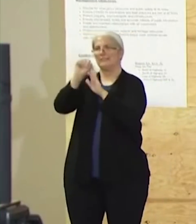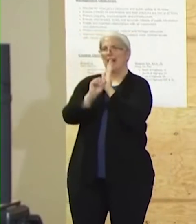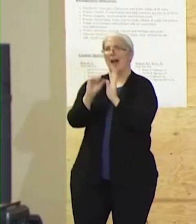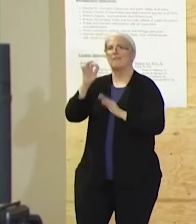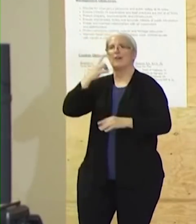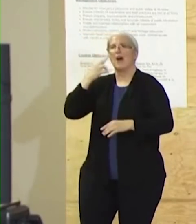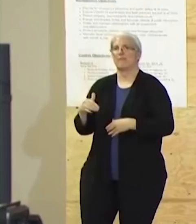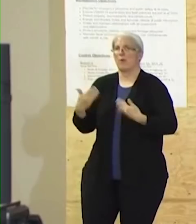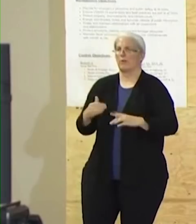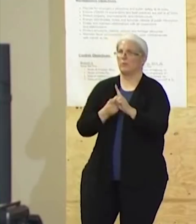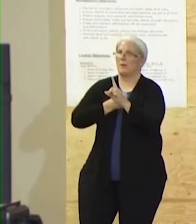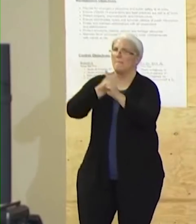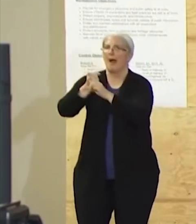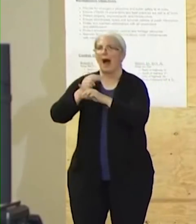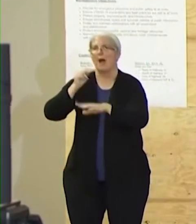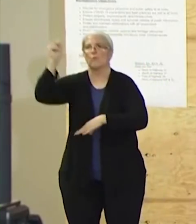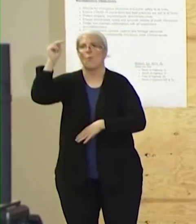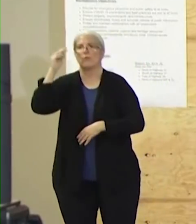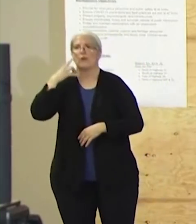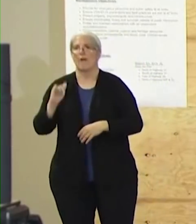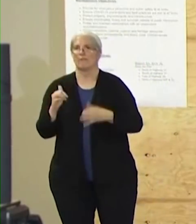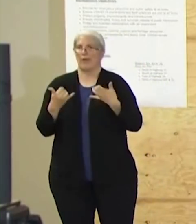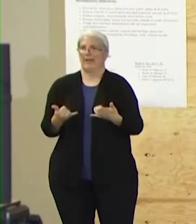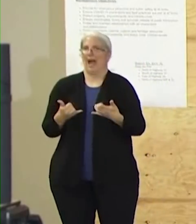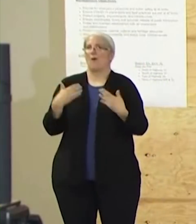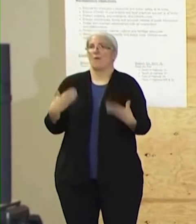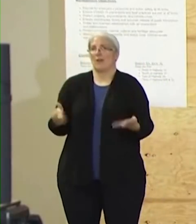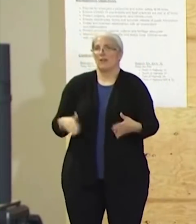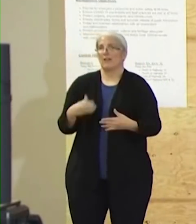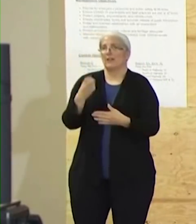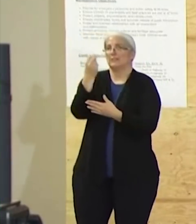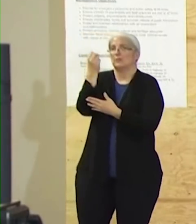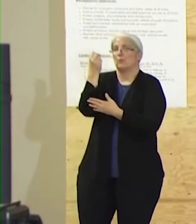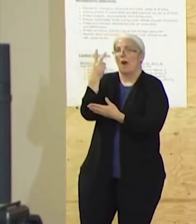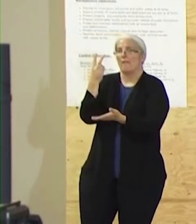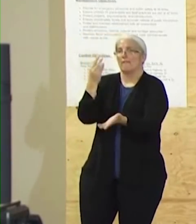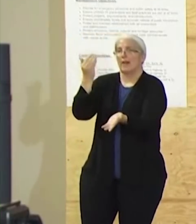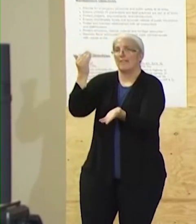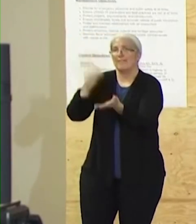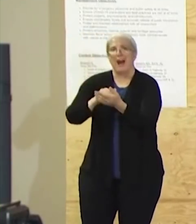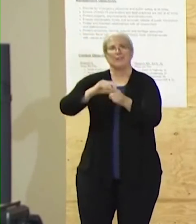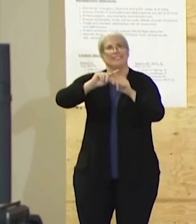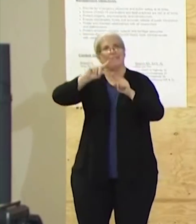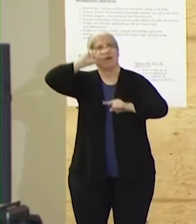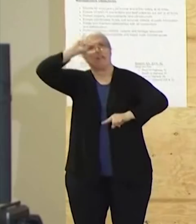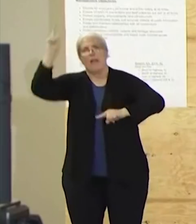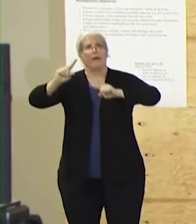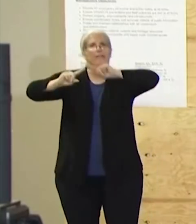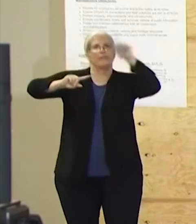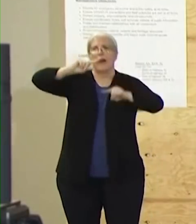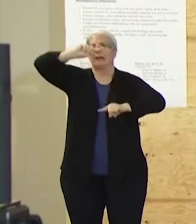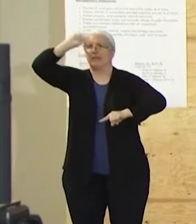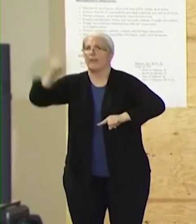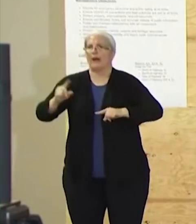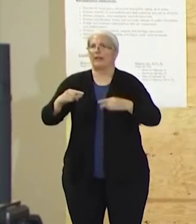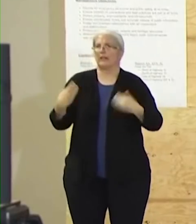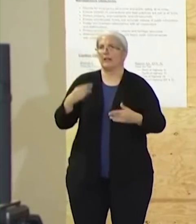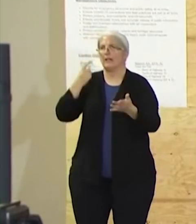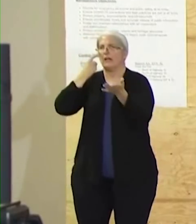And that is because of close to 12,000 lightning strikes that we experienced over a 72-hour